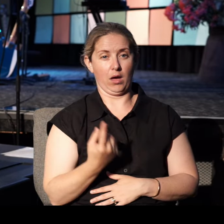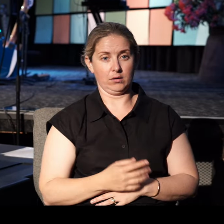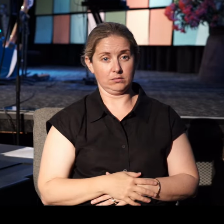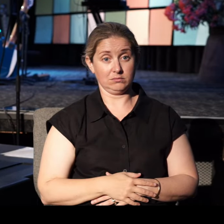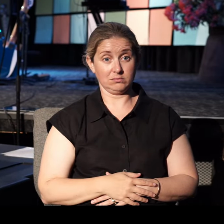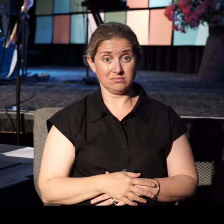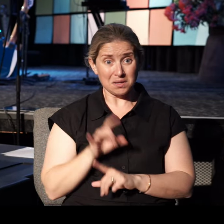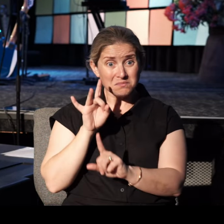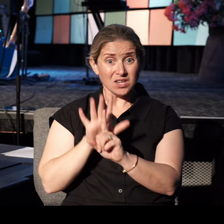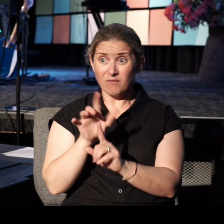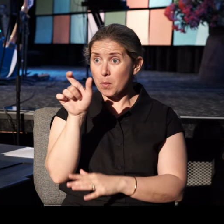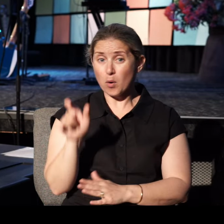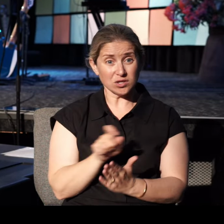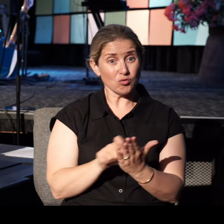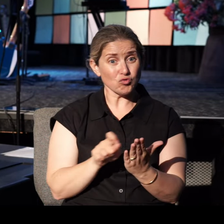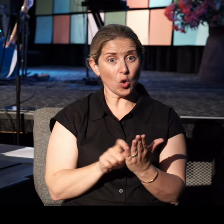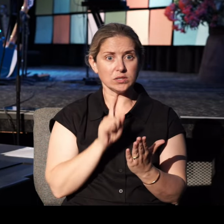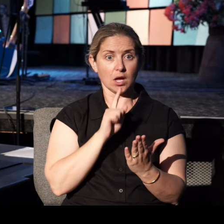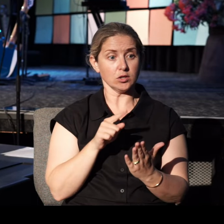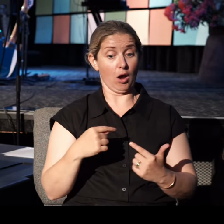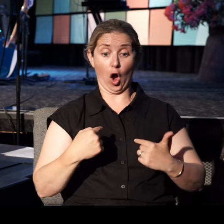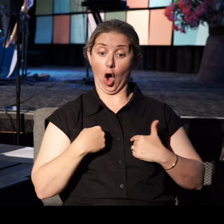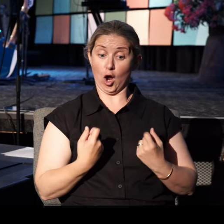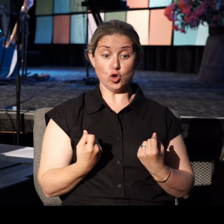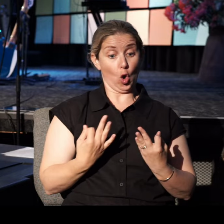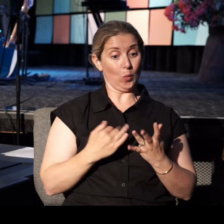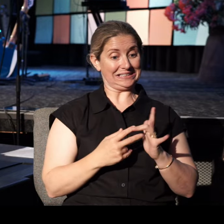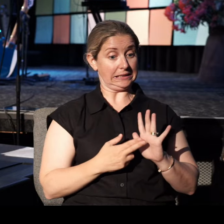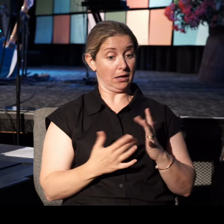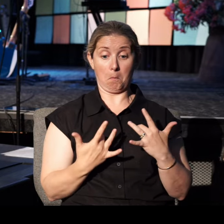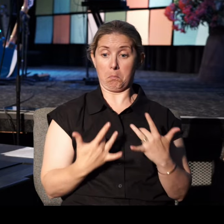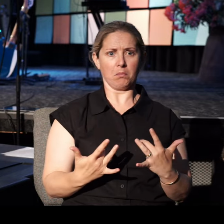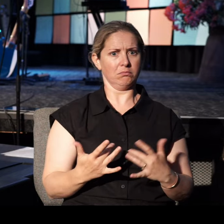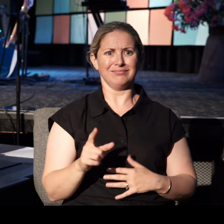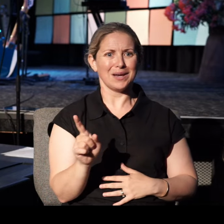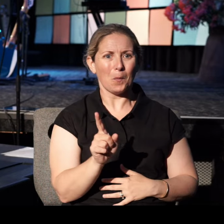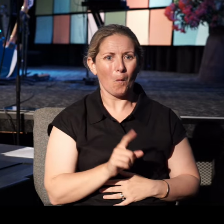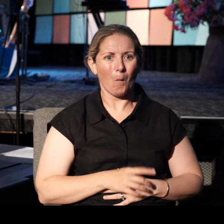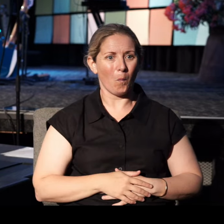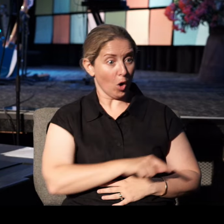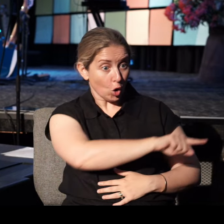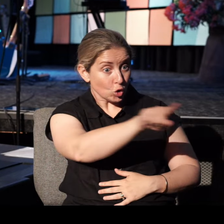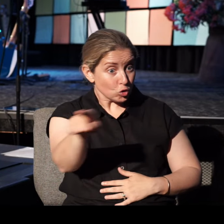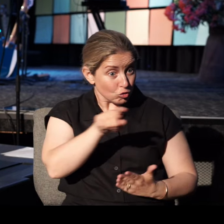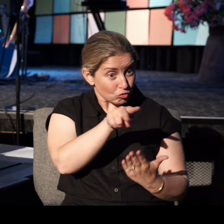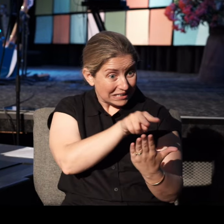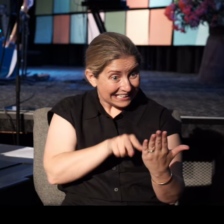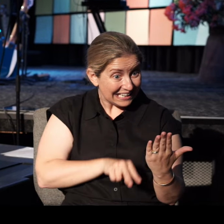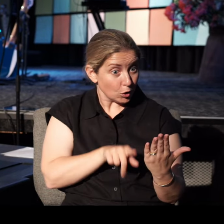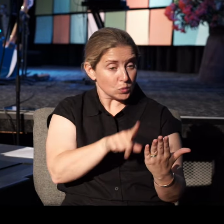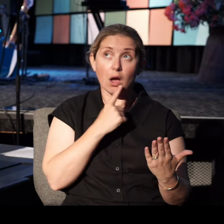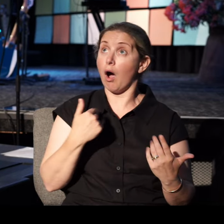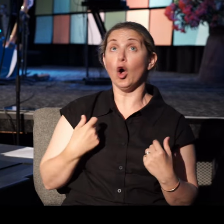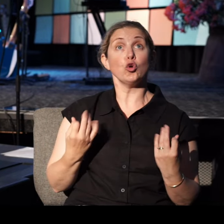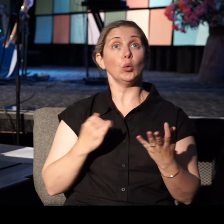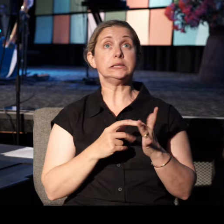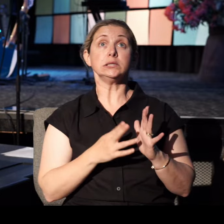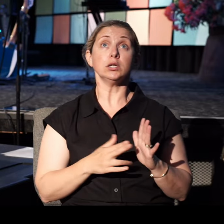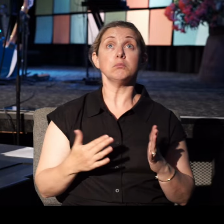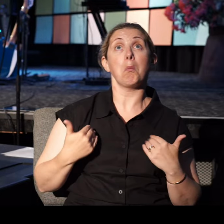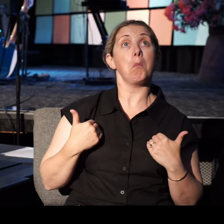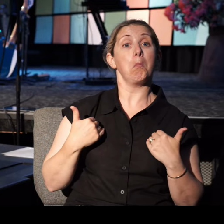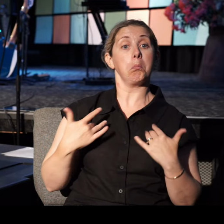says, I can't claim to be without sin, and neither can you, the audience I'm writing to. So whatever he means in chapter 3,